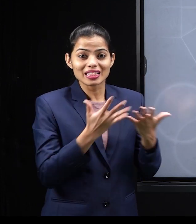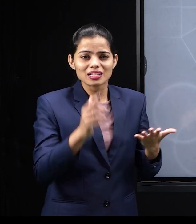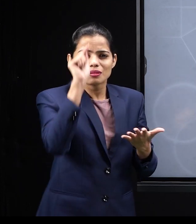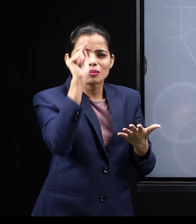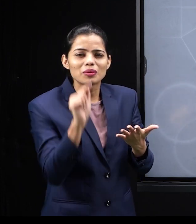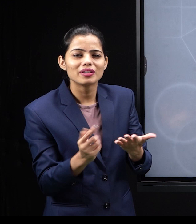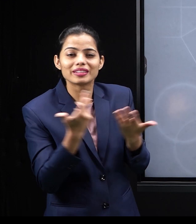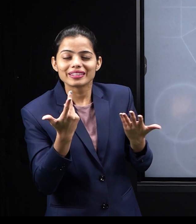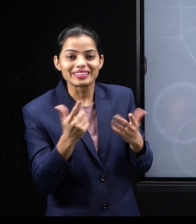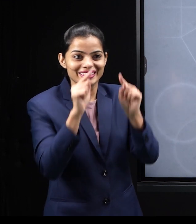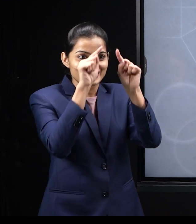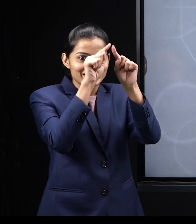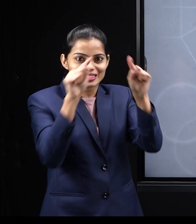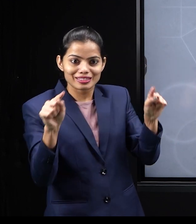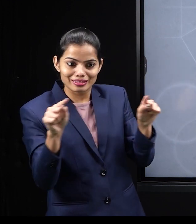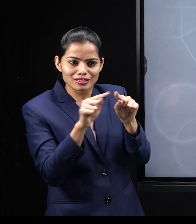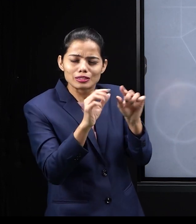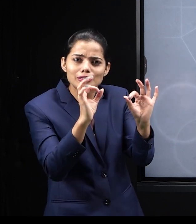Criteria for congruency.